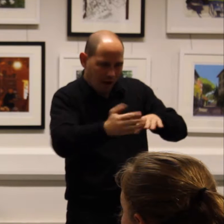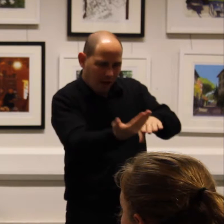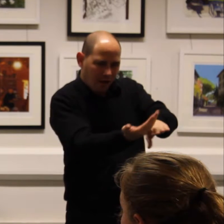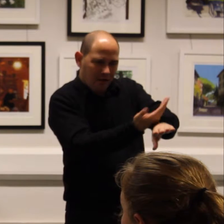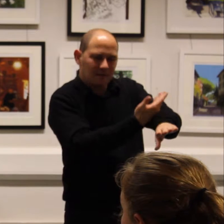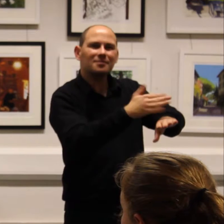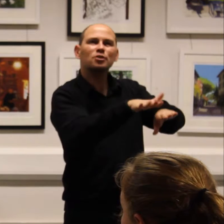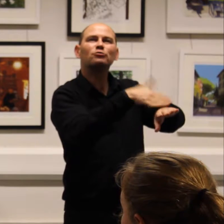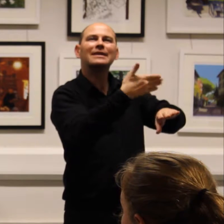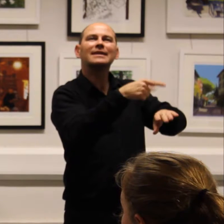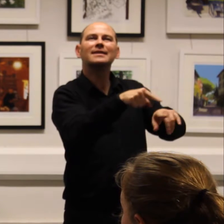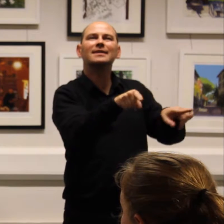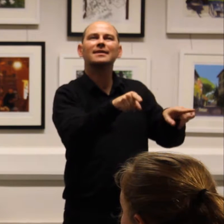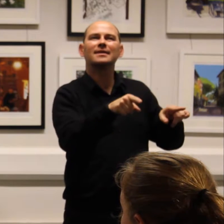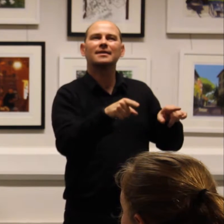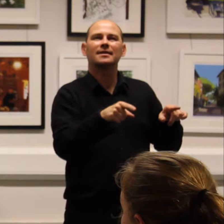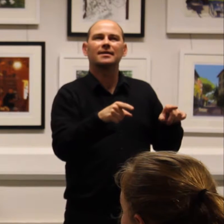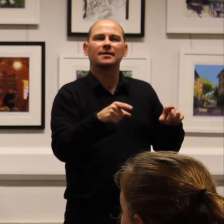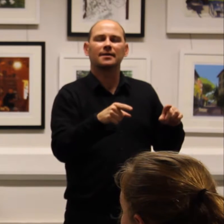green.